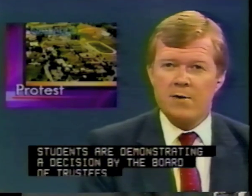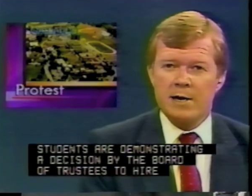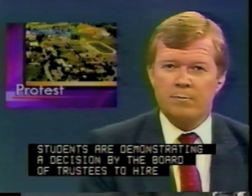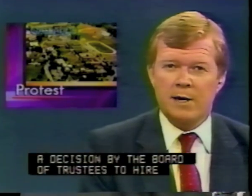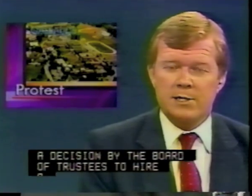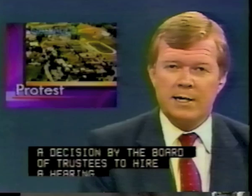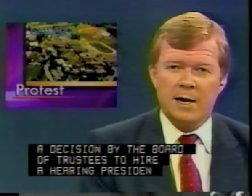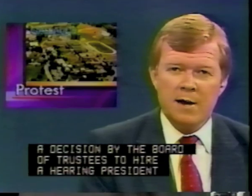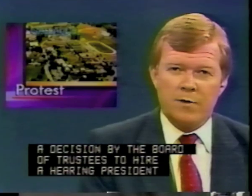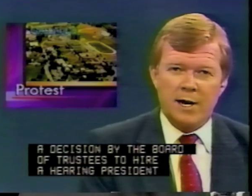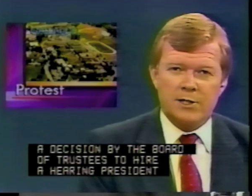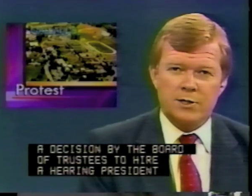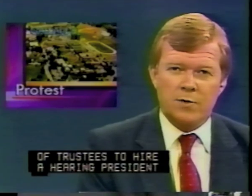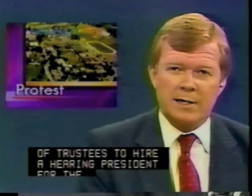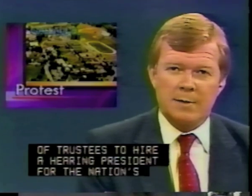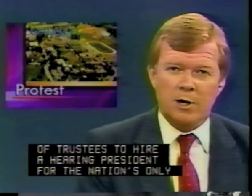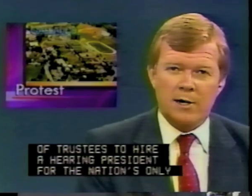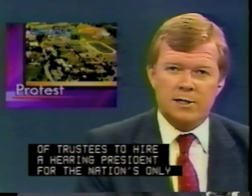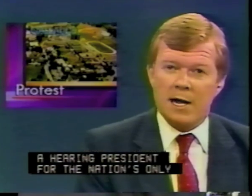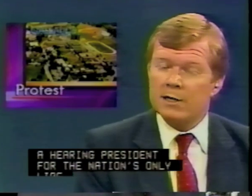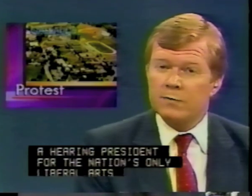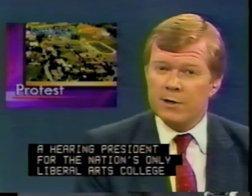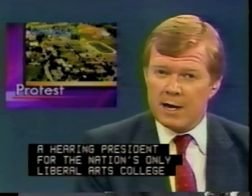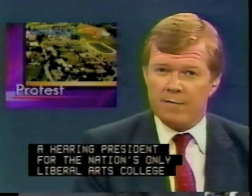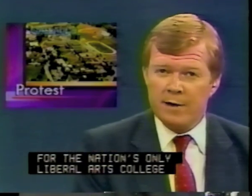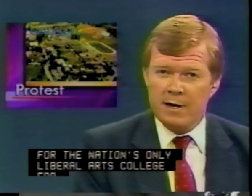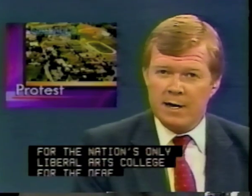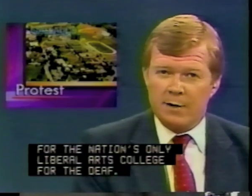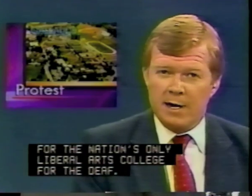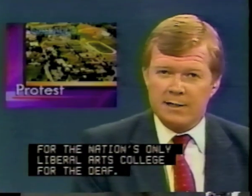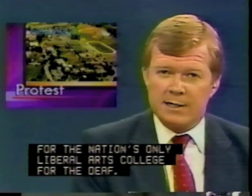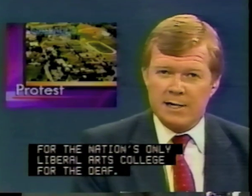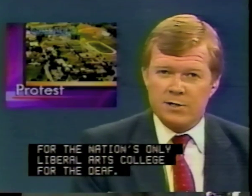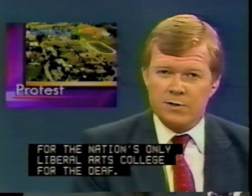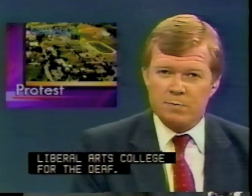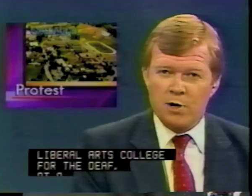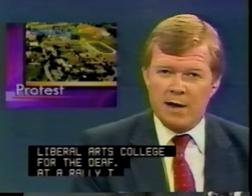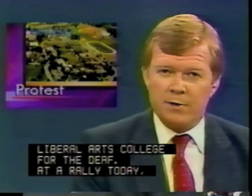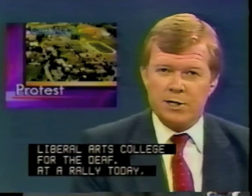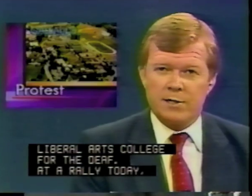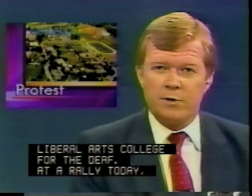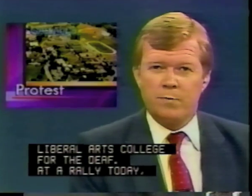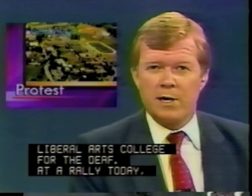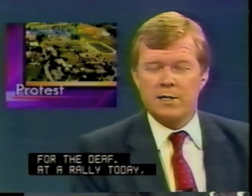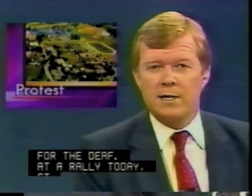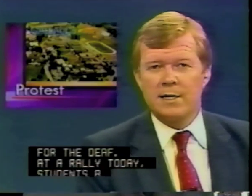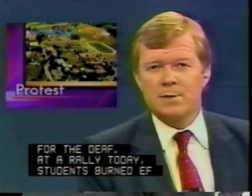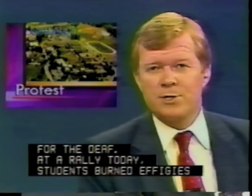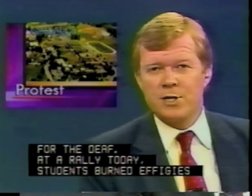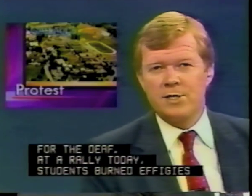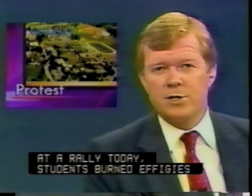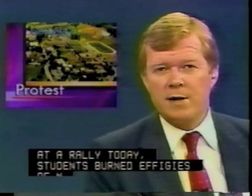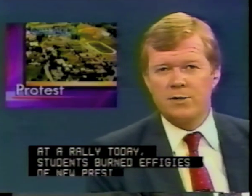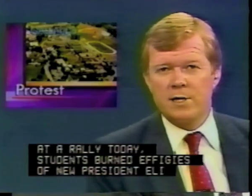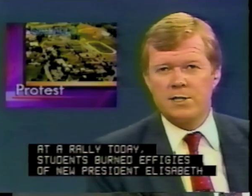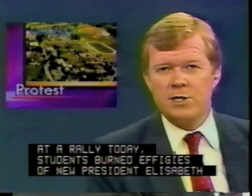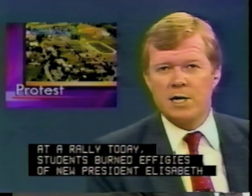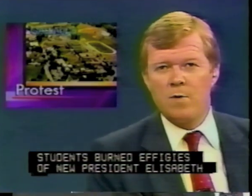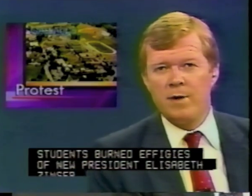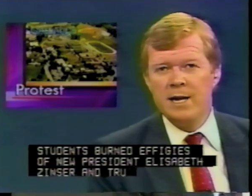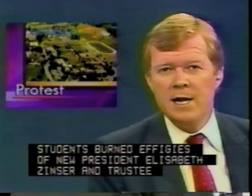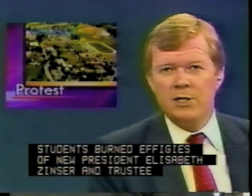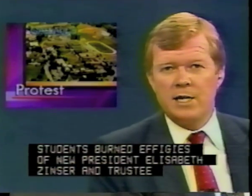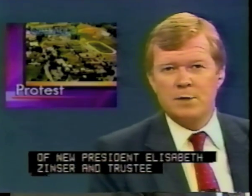hire a hearing president for the nation's only liberal arts college for the deaf. At a rally today, students burned effigies of new President Elizabeth Zinser and